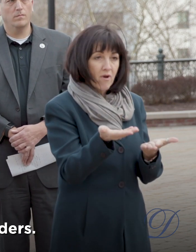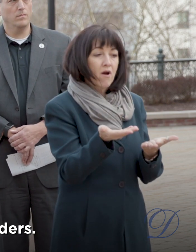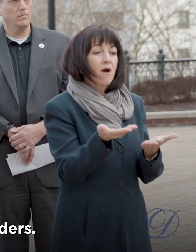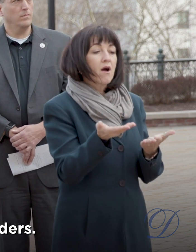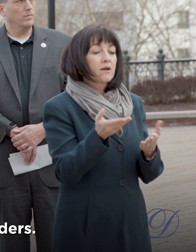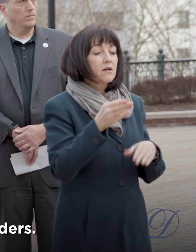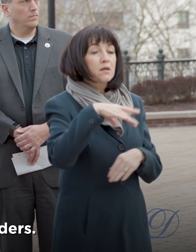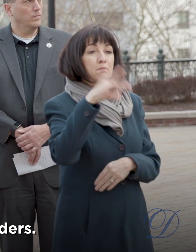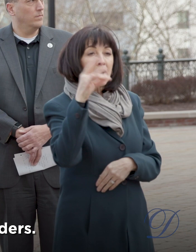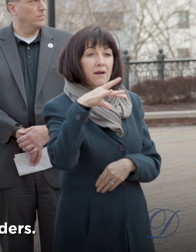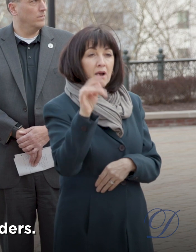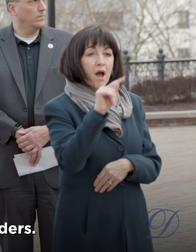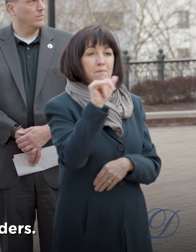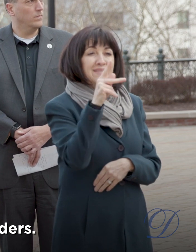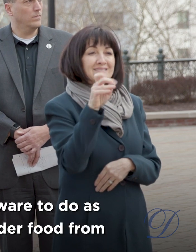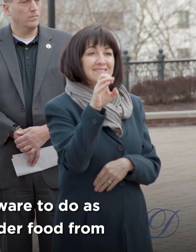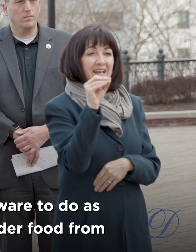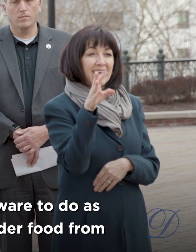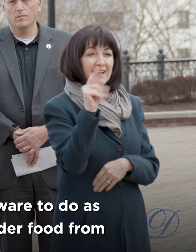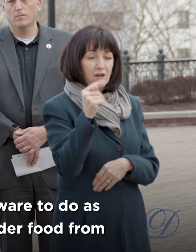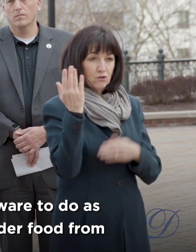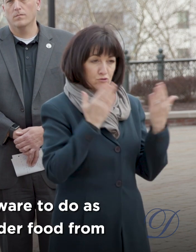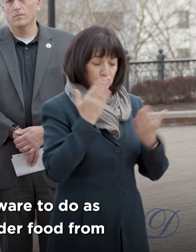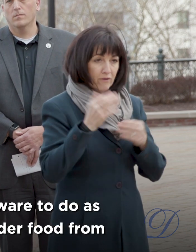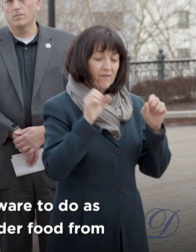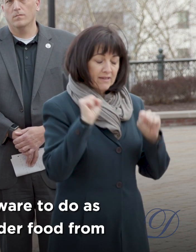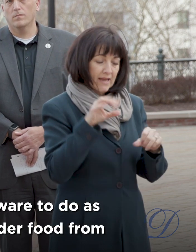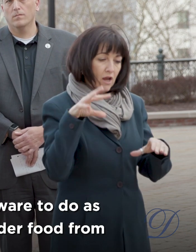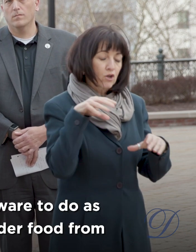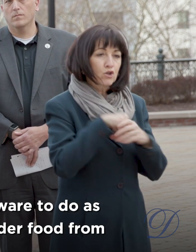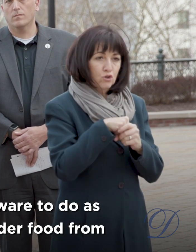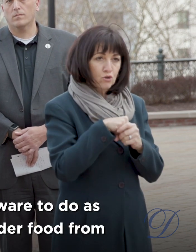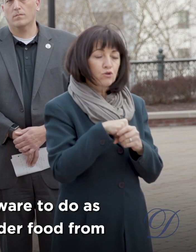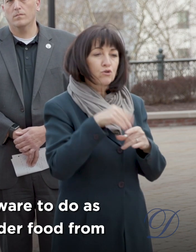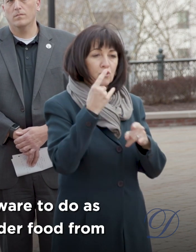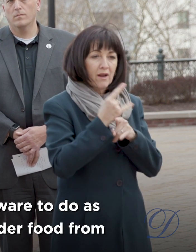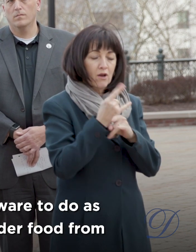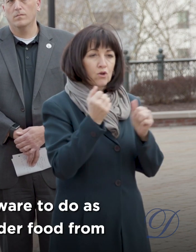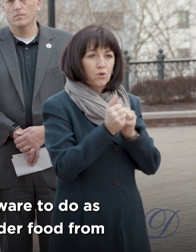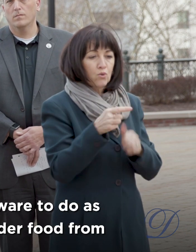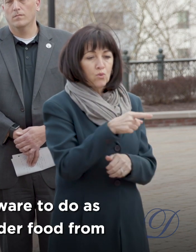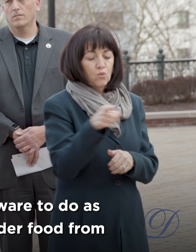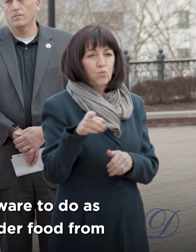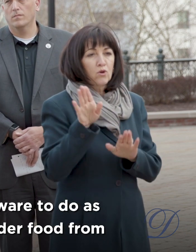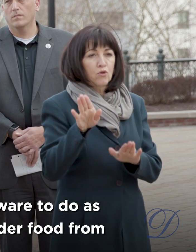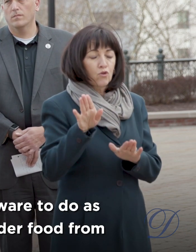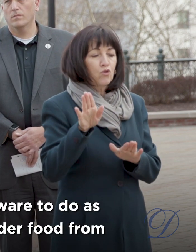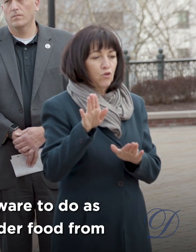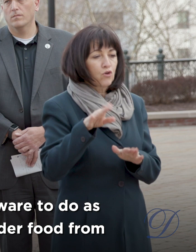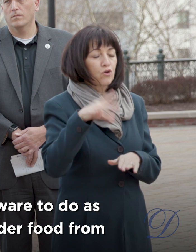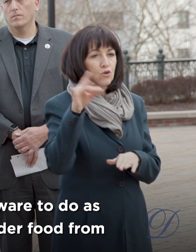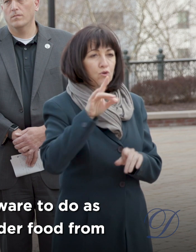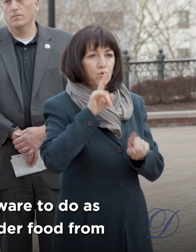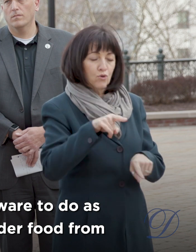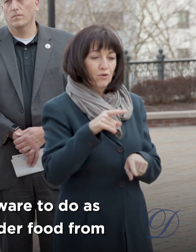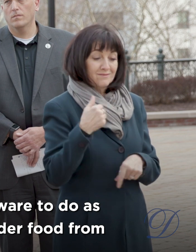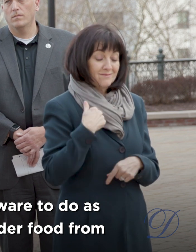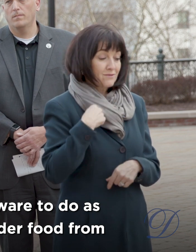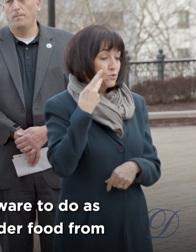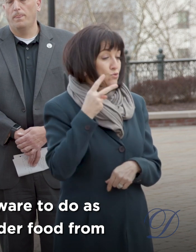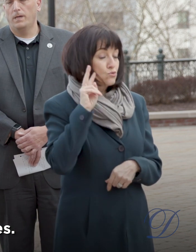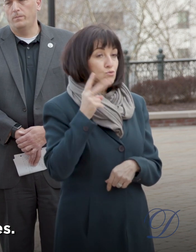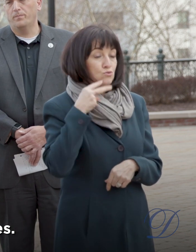go with their food orders. And I would encourage all Delawareans to do as I have the last 2 nights and